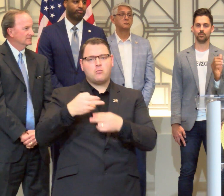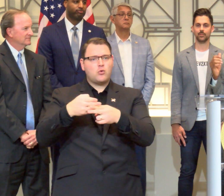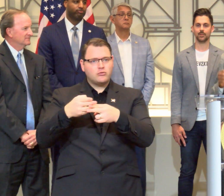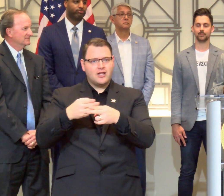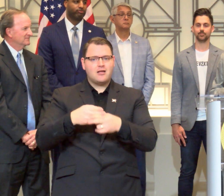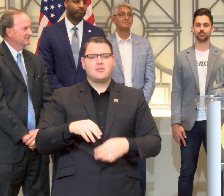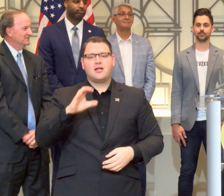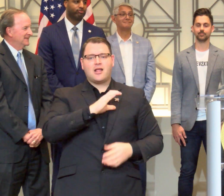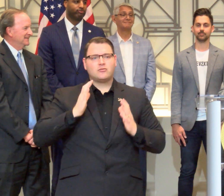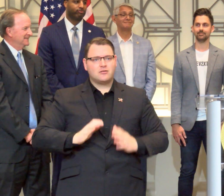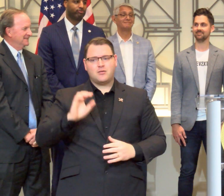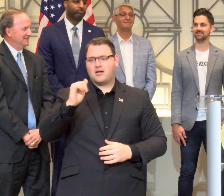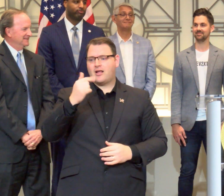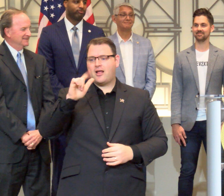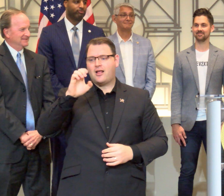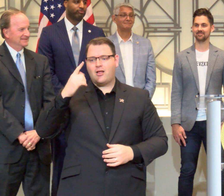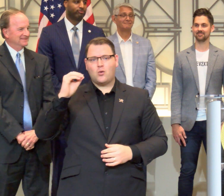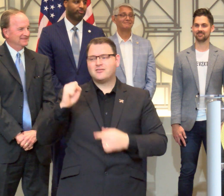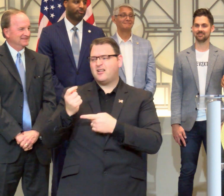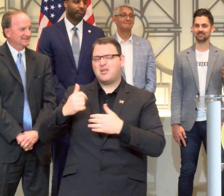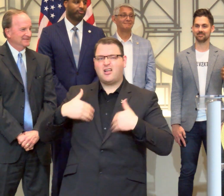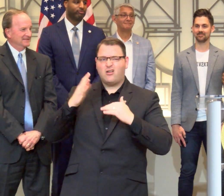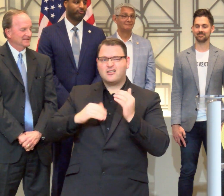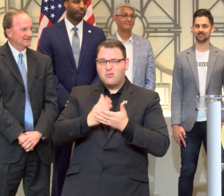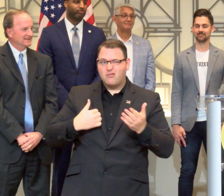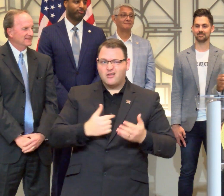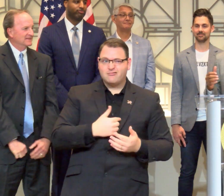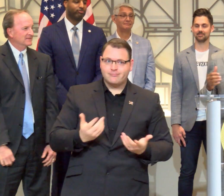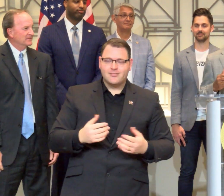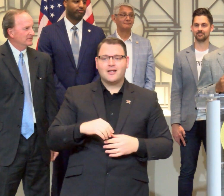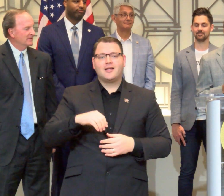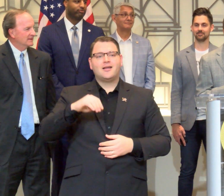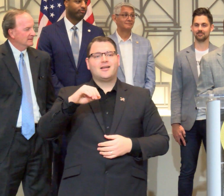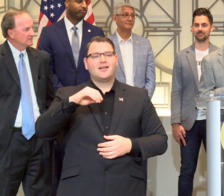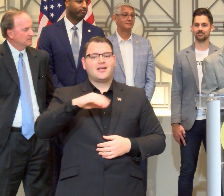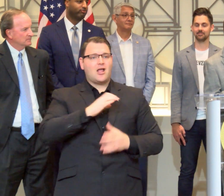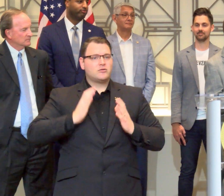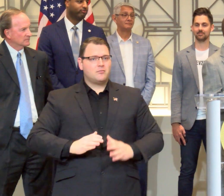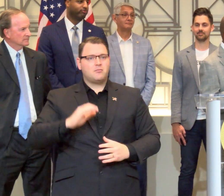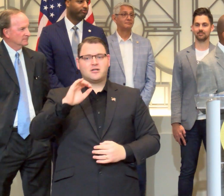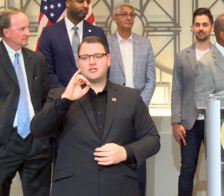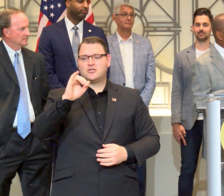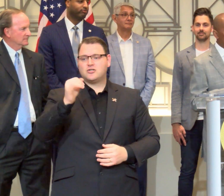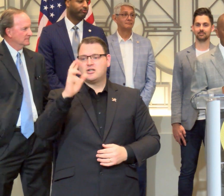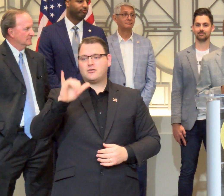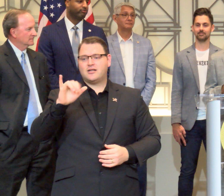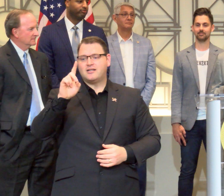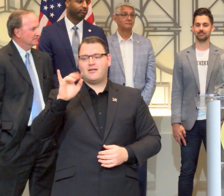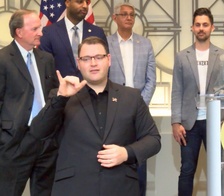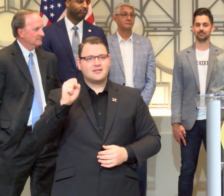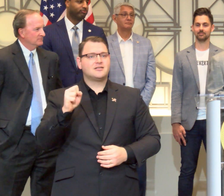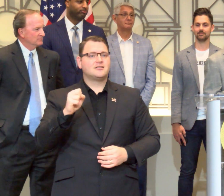bit younger than some of us, Councilmember Jerry Davis. We all need this millennial group.